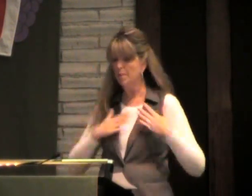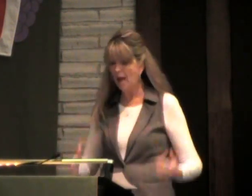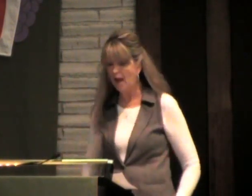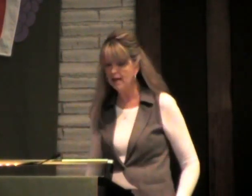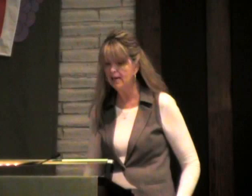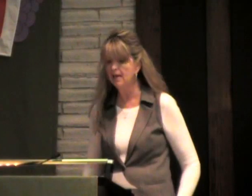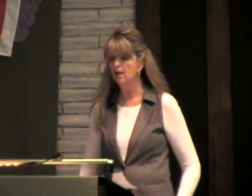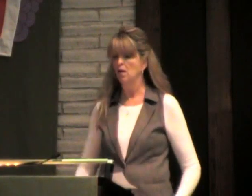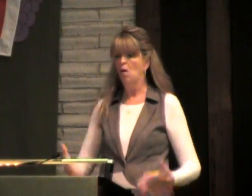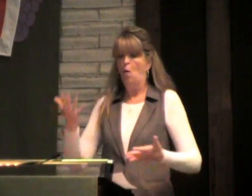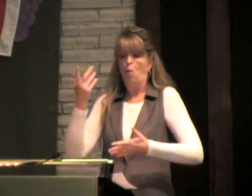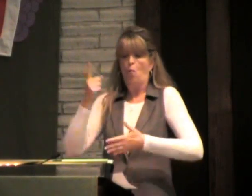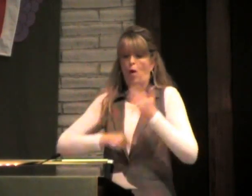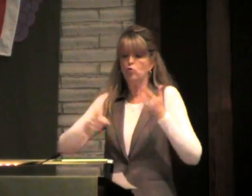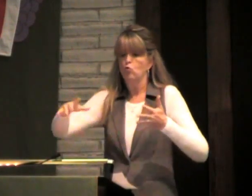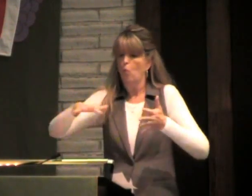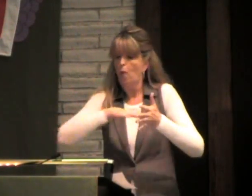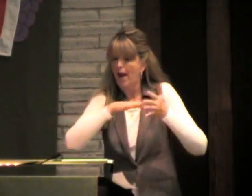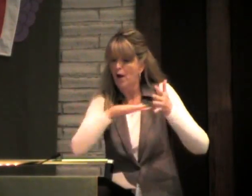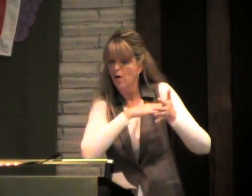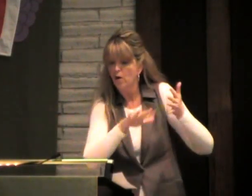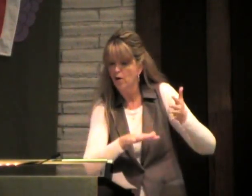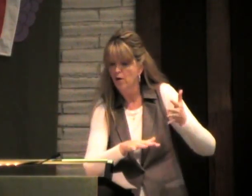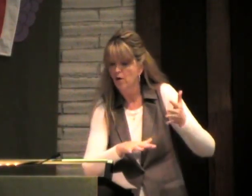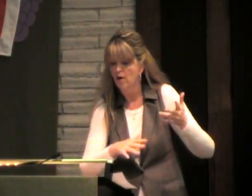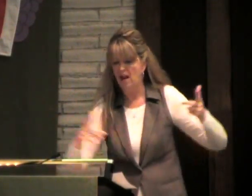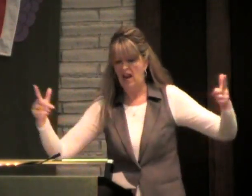drink, or about your body, what you will wear.